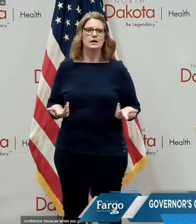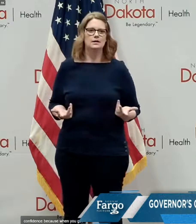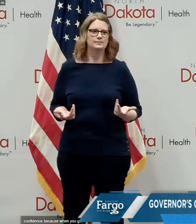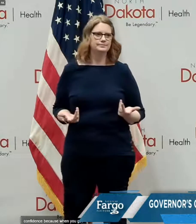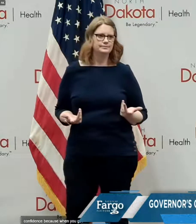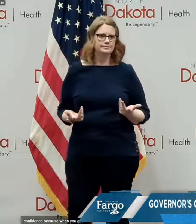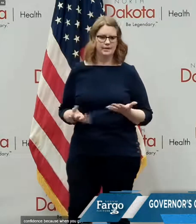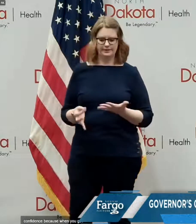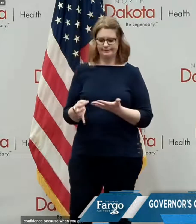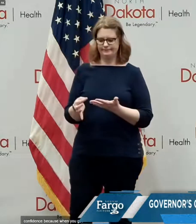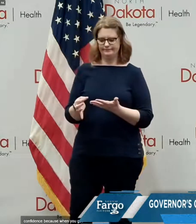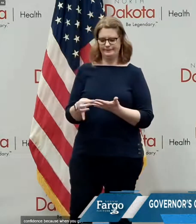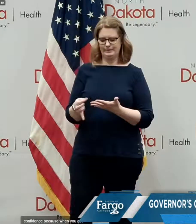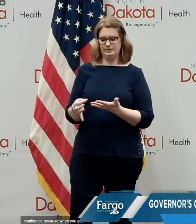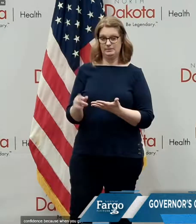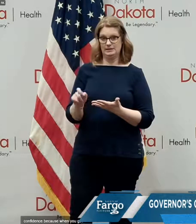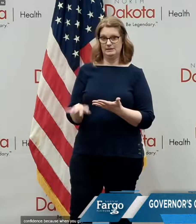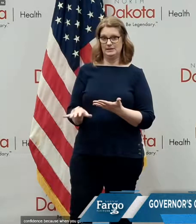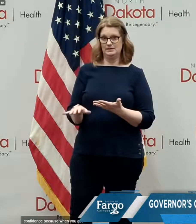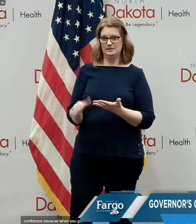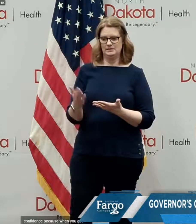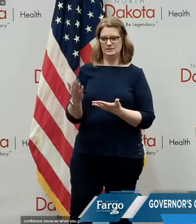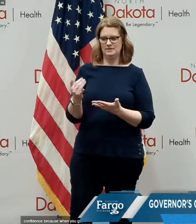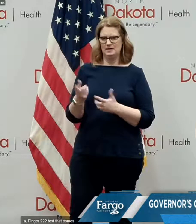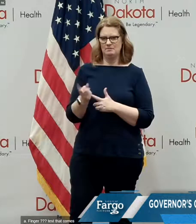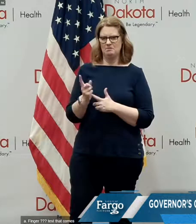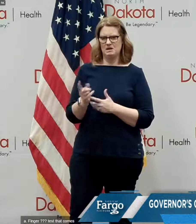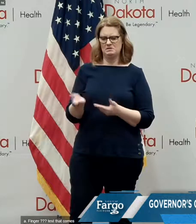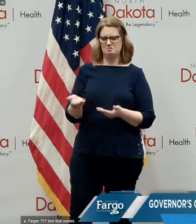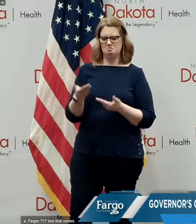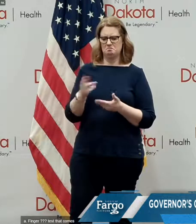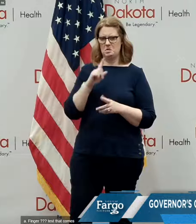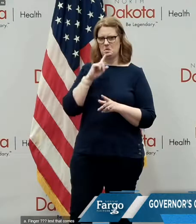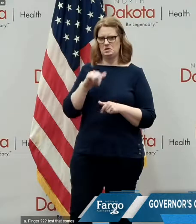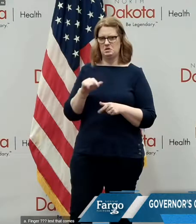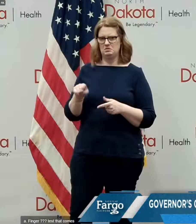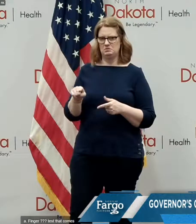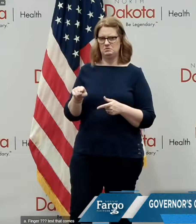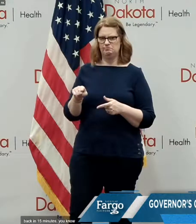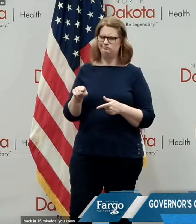prick test that comes back in 15 minutes, you know they're not,